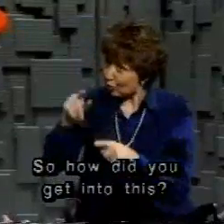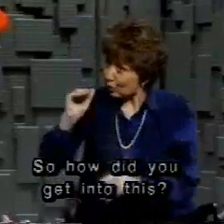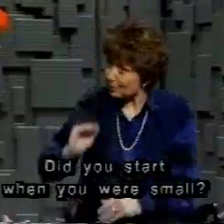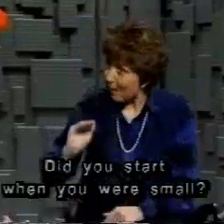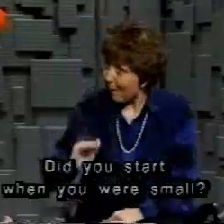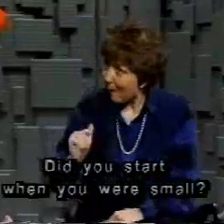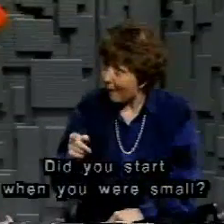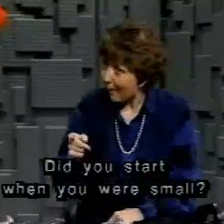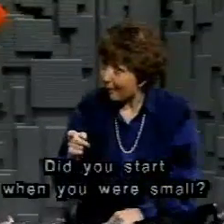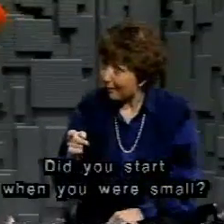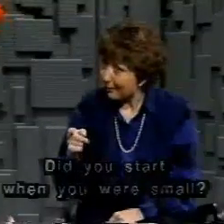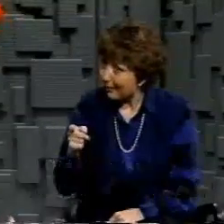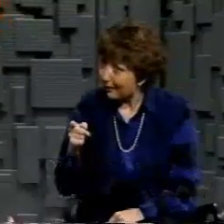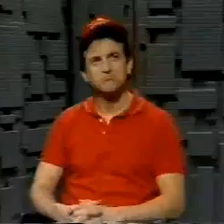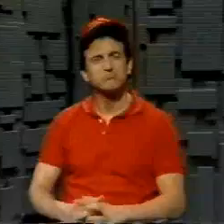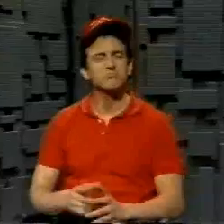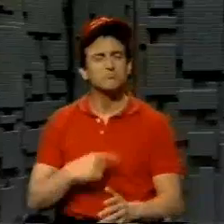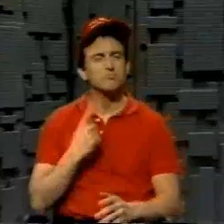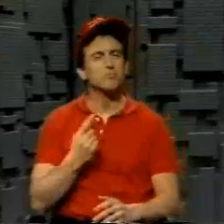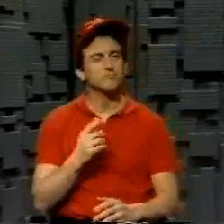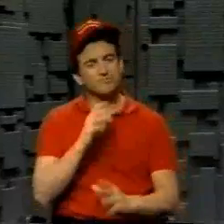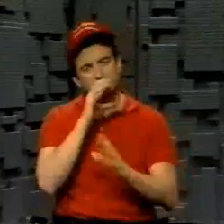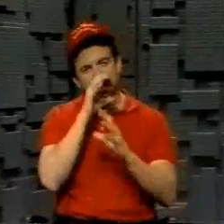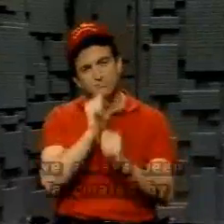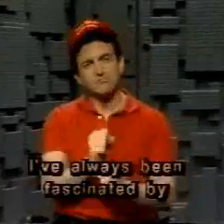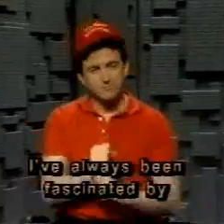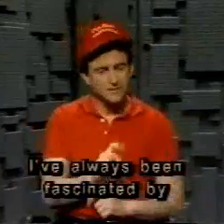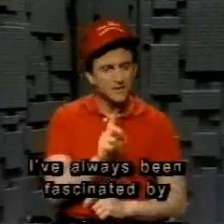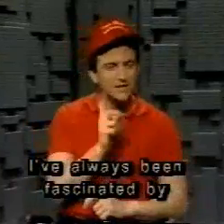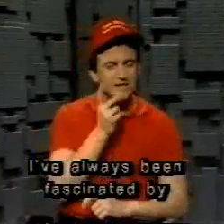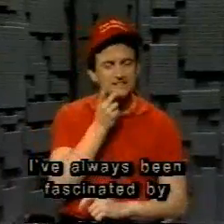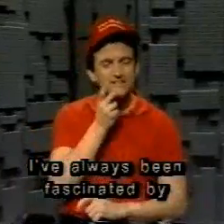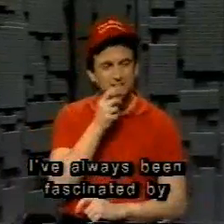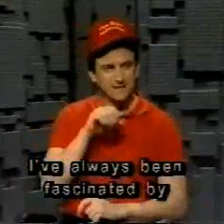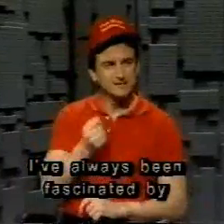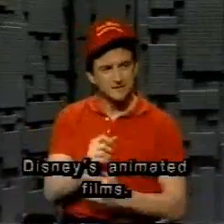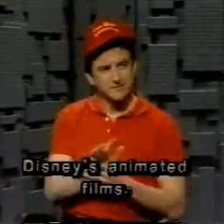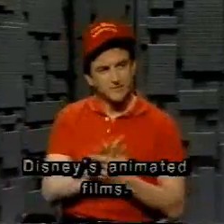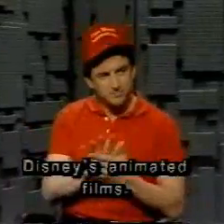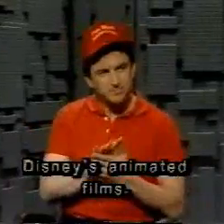when you were small? I've always been fascinated by Disney's animated films.